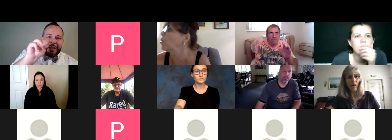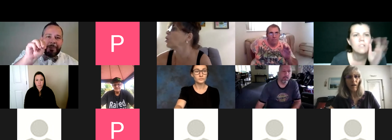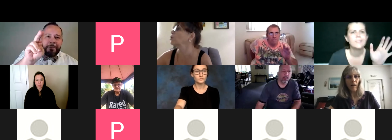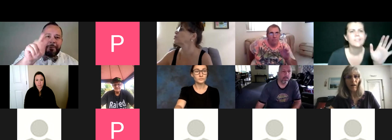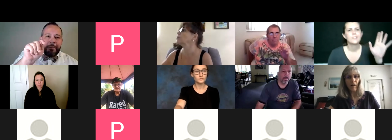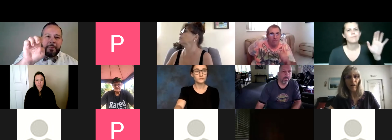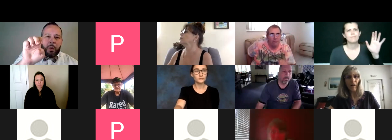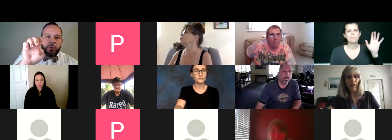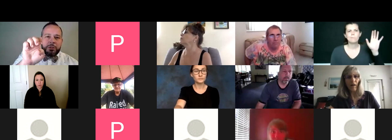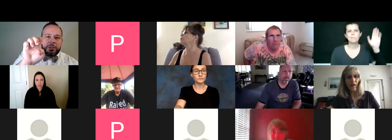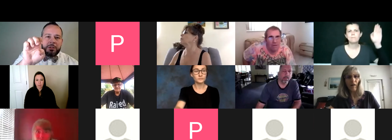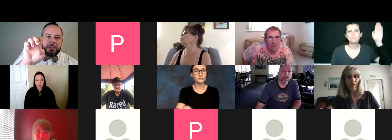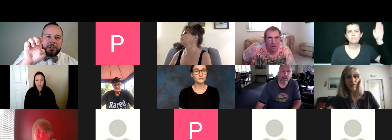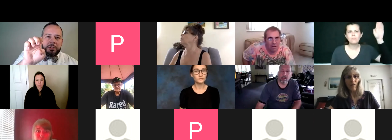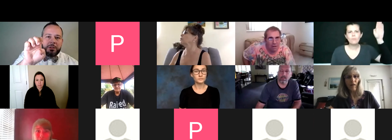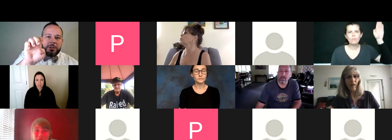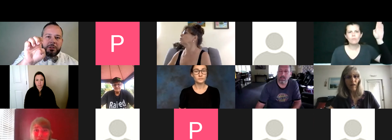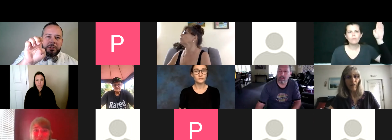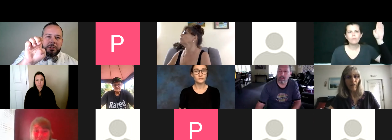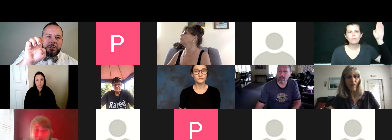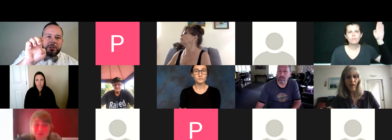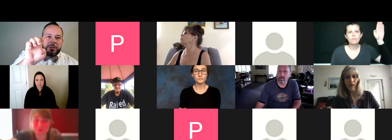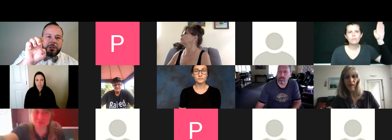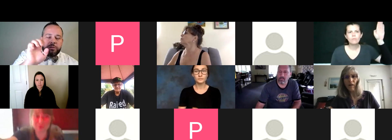Would you be able to please mute your camera?